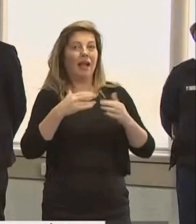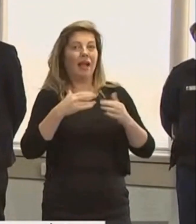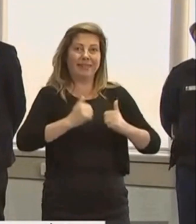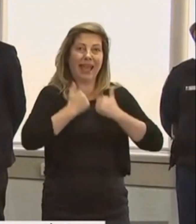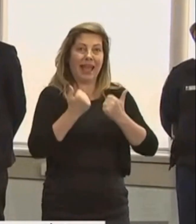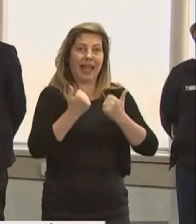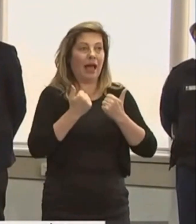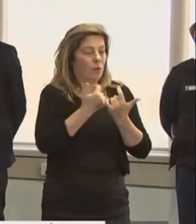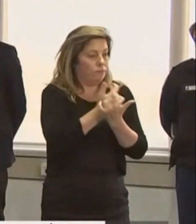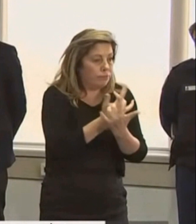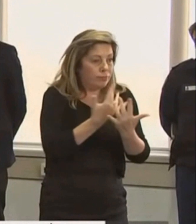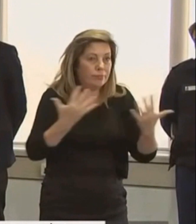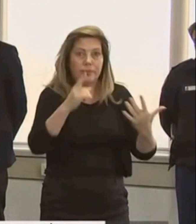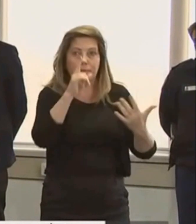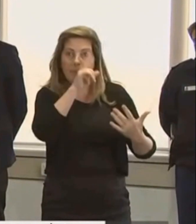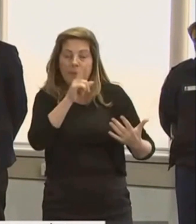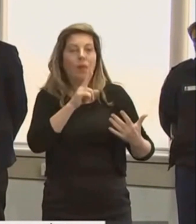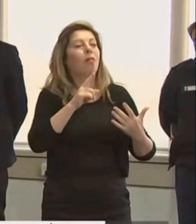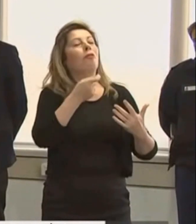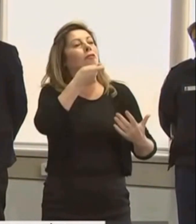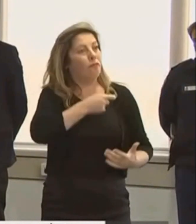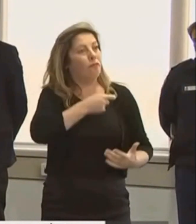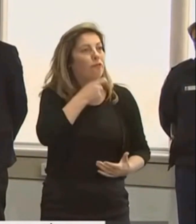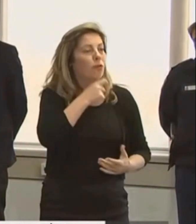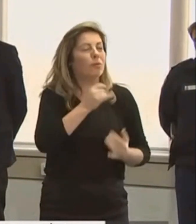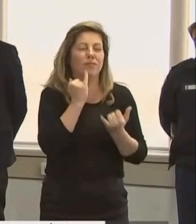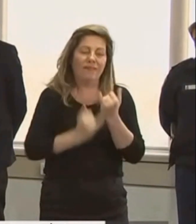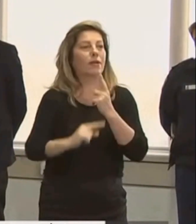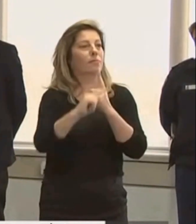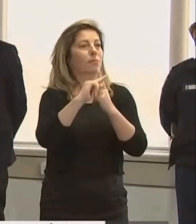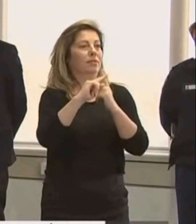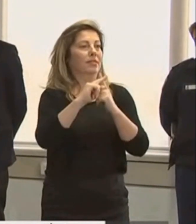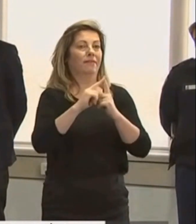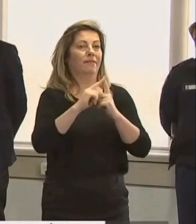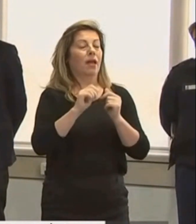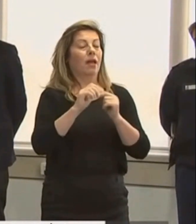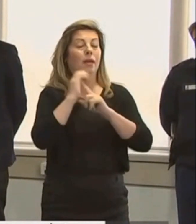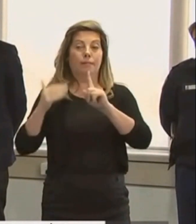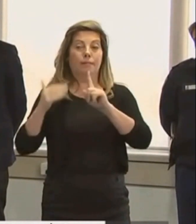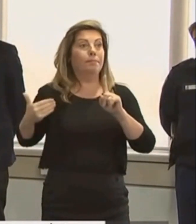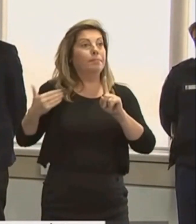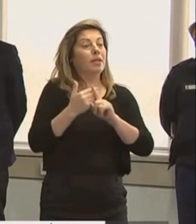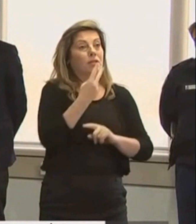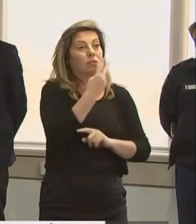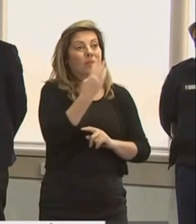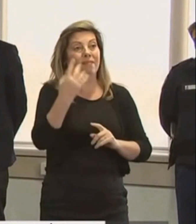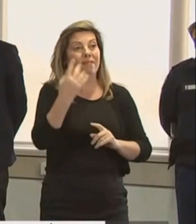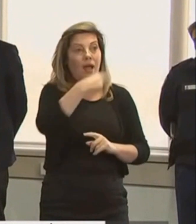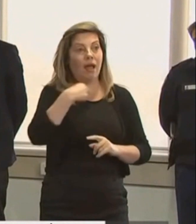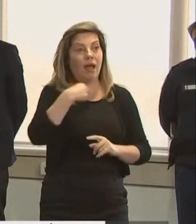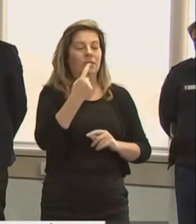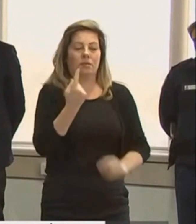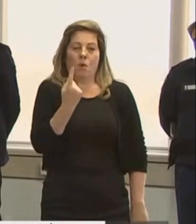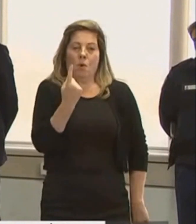continue to have very positive results here in New South Wales, very positive. And up to 8 p.m. last